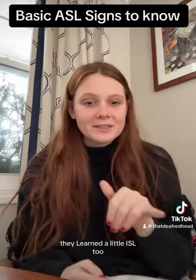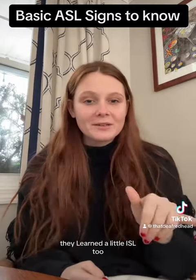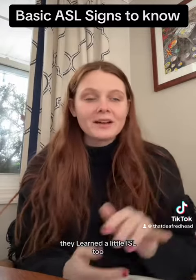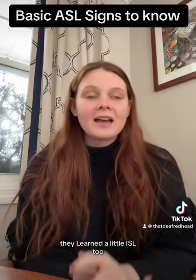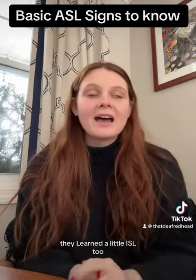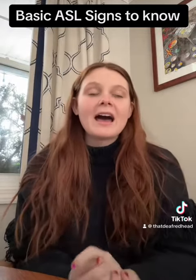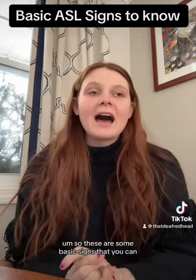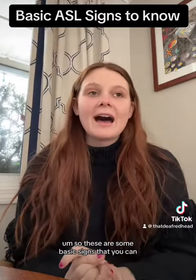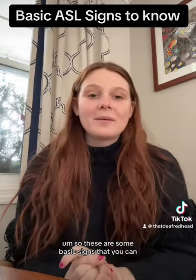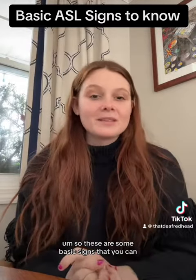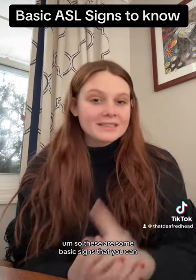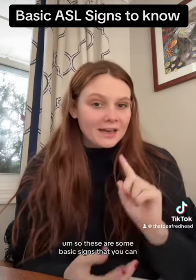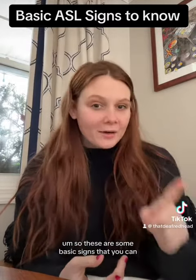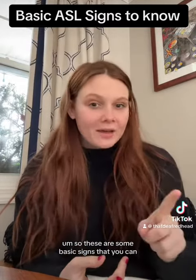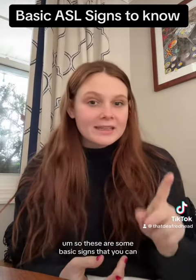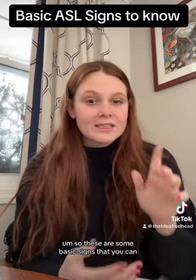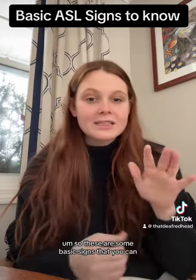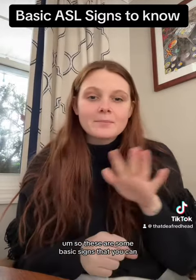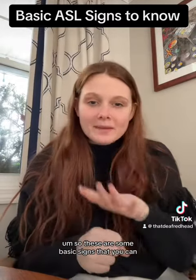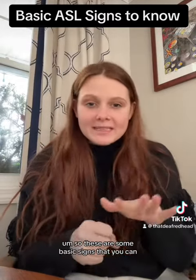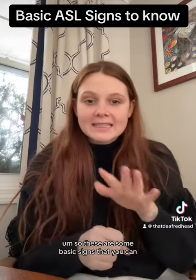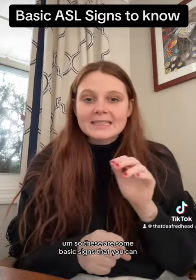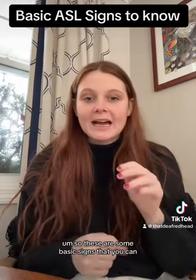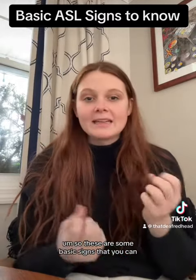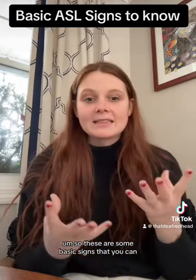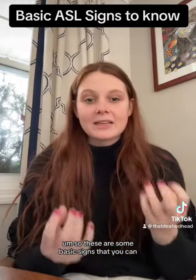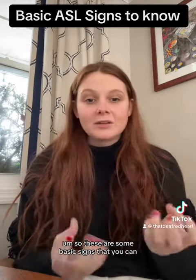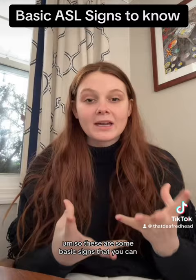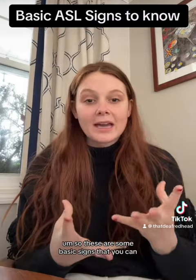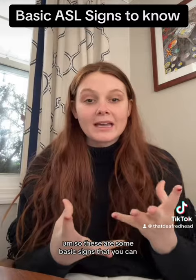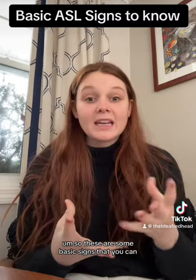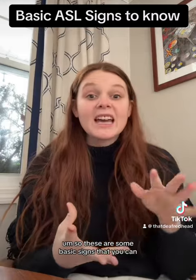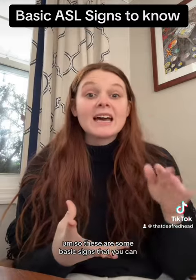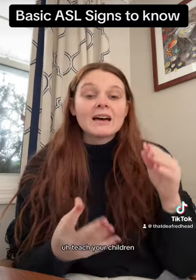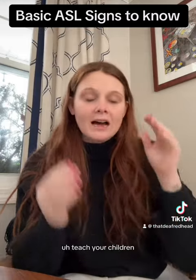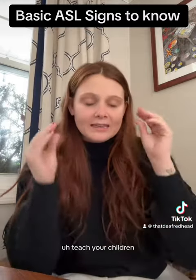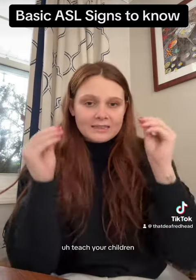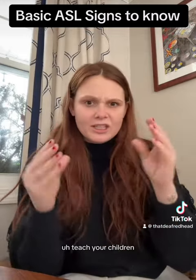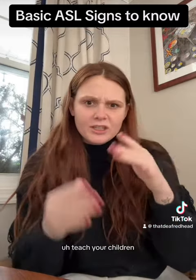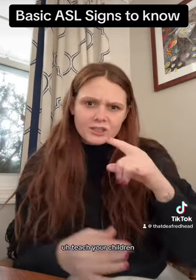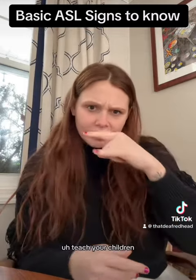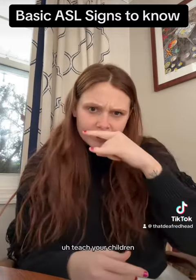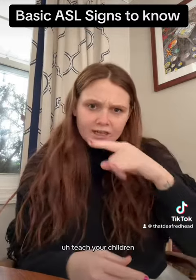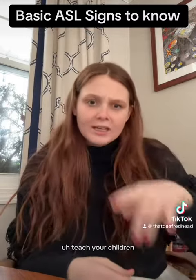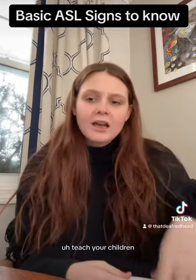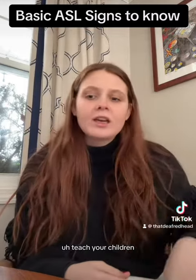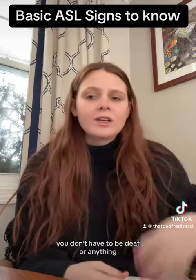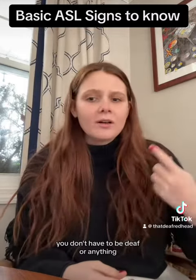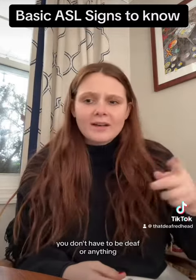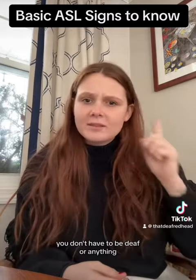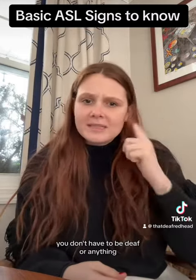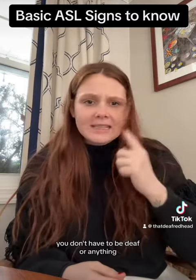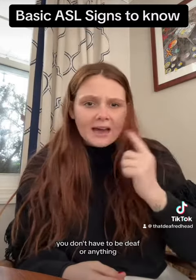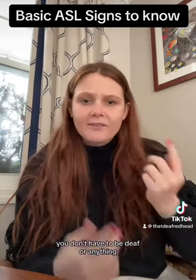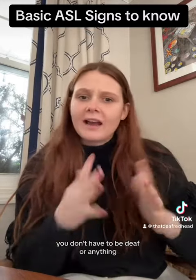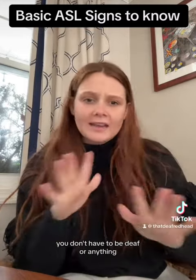too. So these are some basic signs that you can teach your children. You don't have to be deaf or